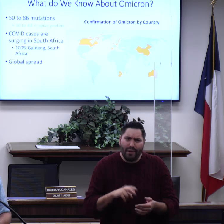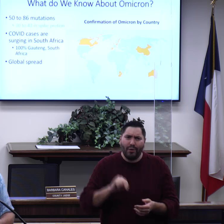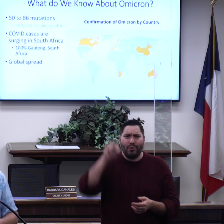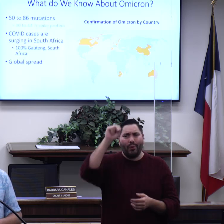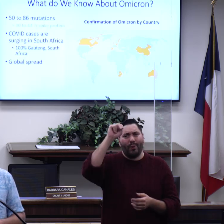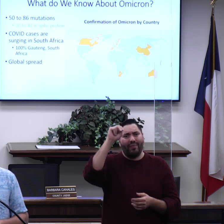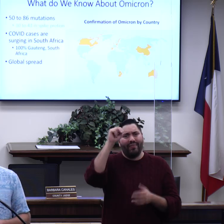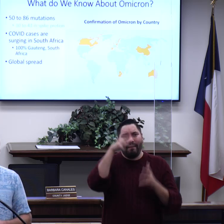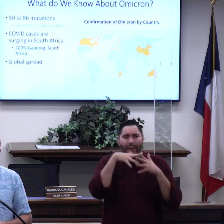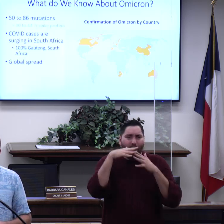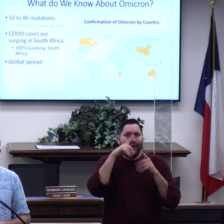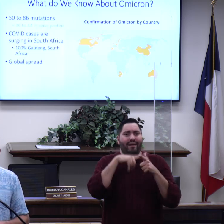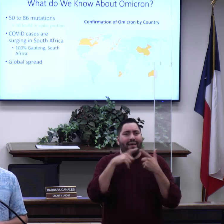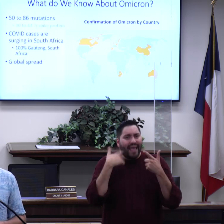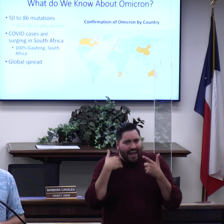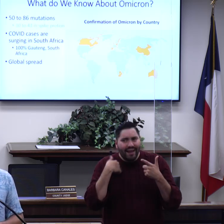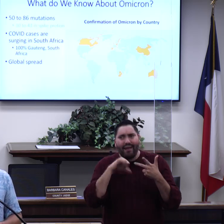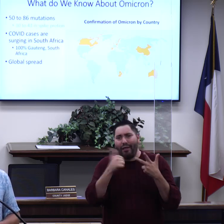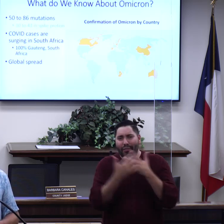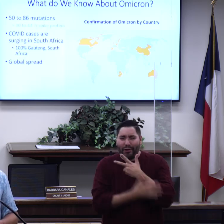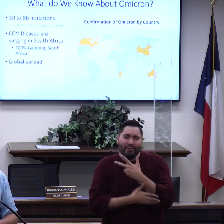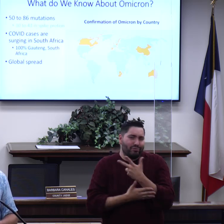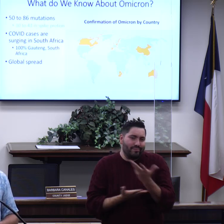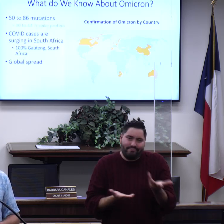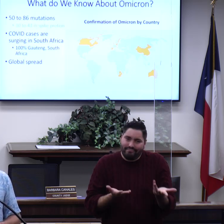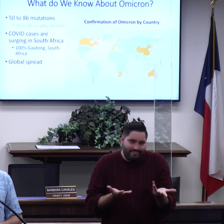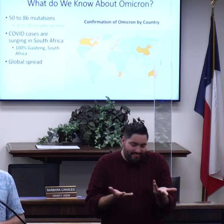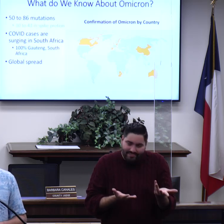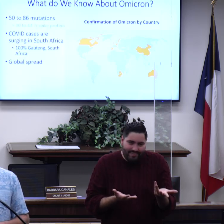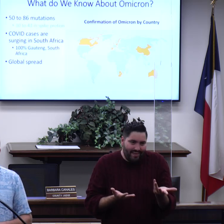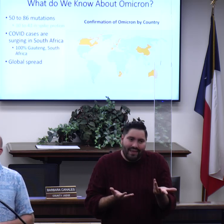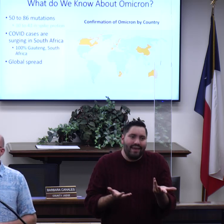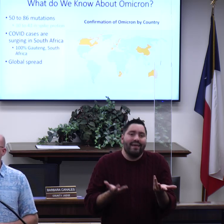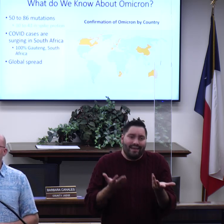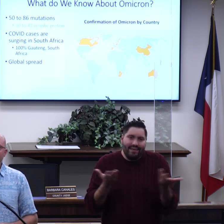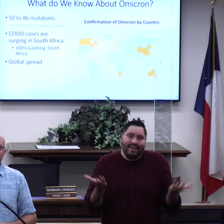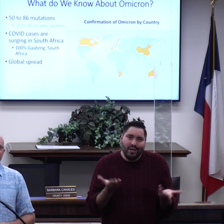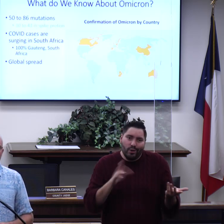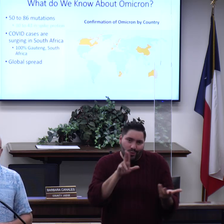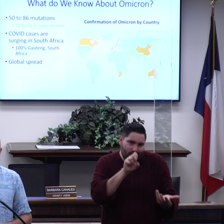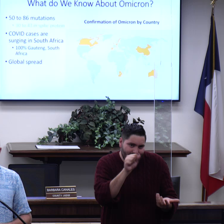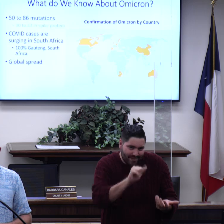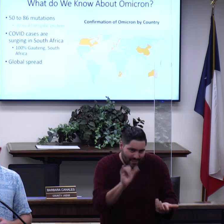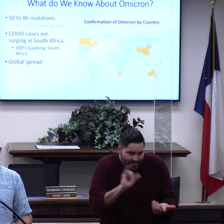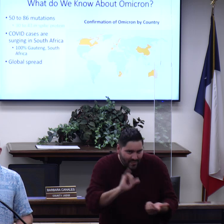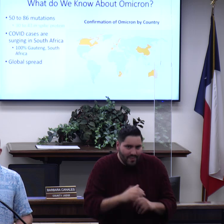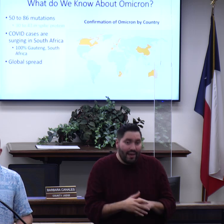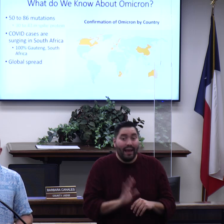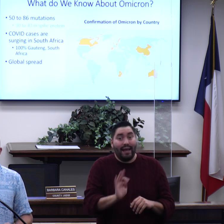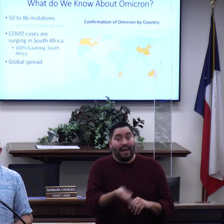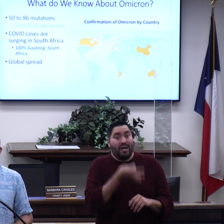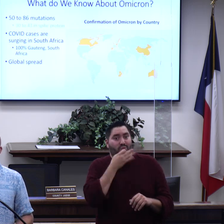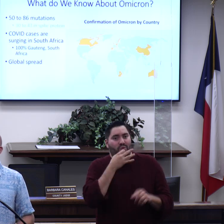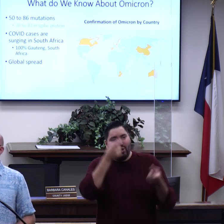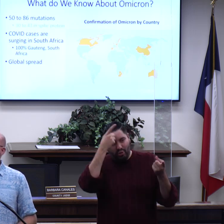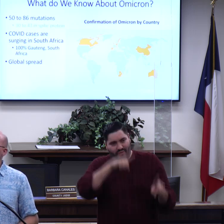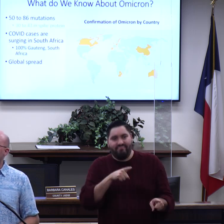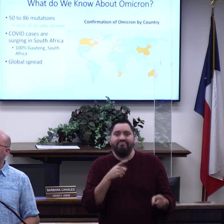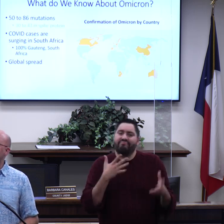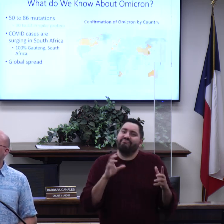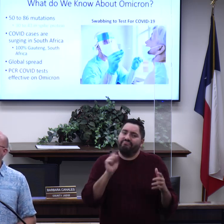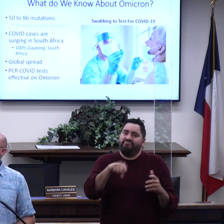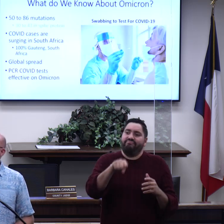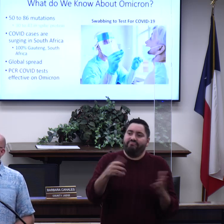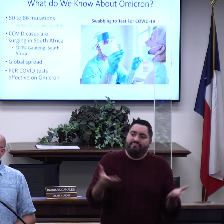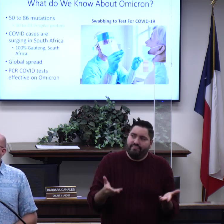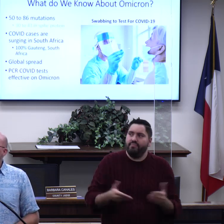it's in Canada, it's in all these other countries. It's most likely here also, and experts agree that it's probably here. Next.